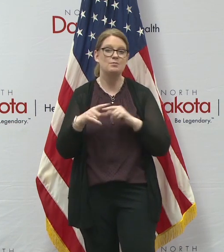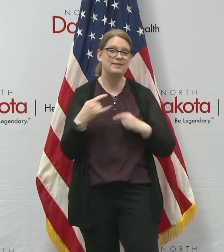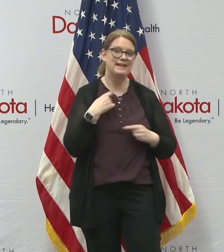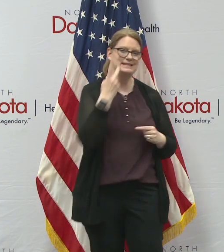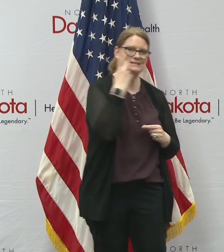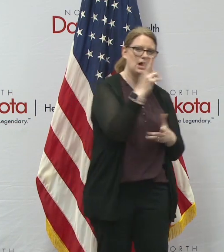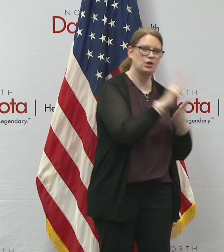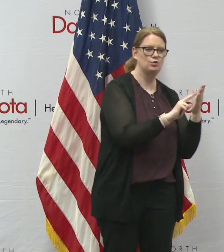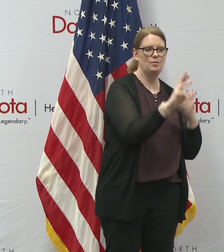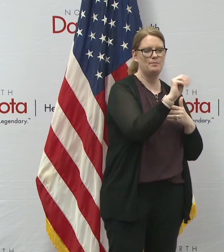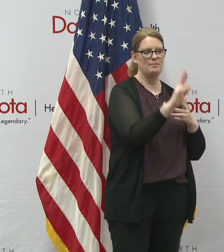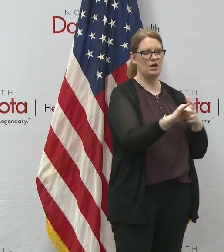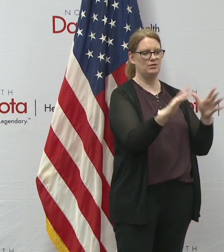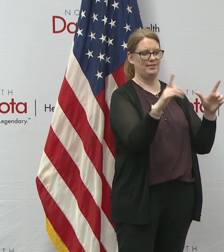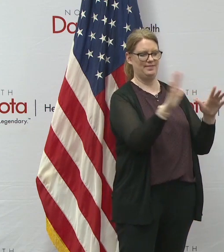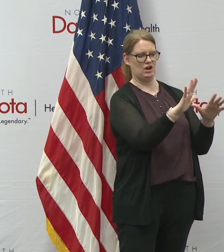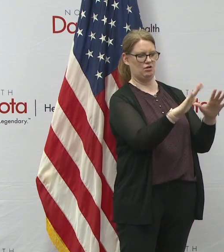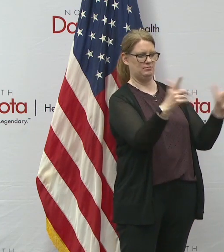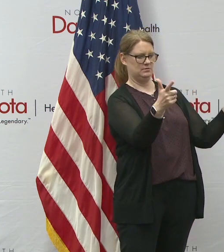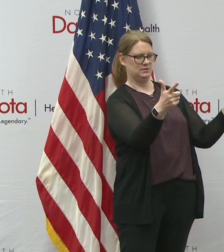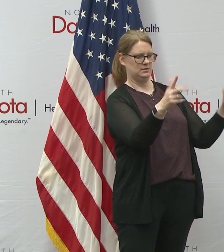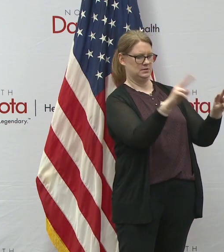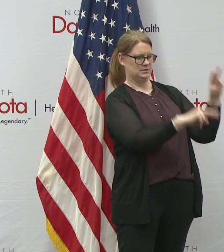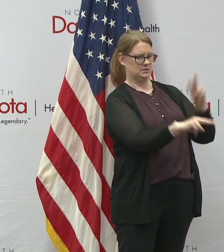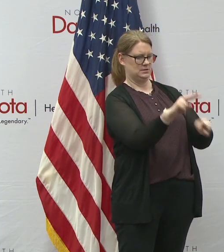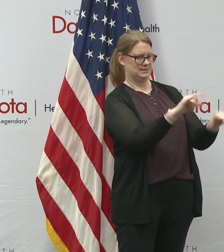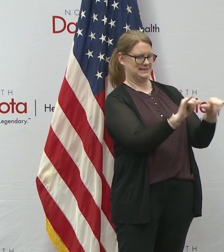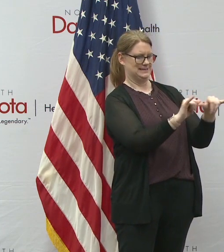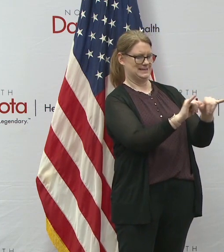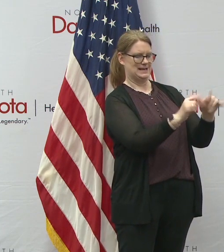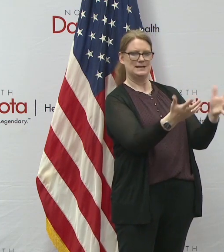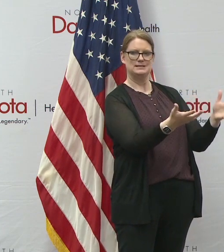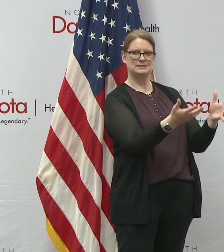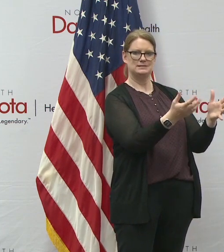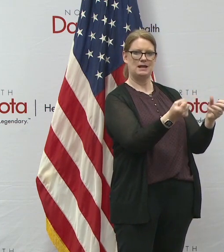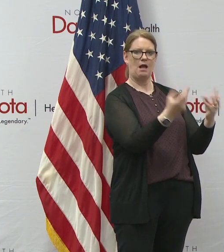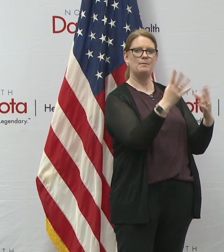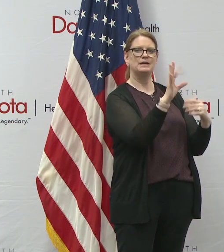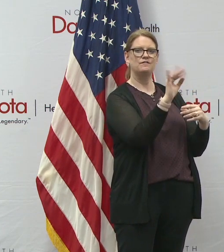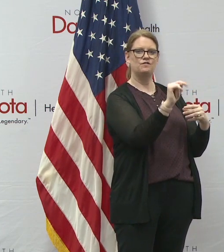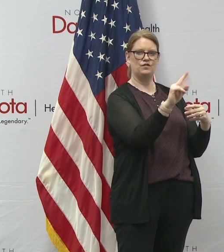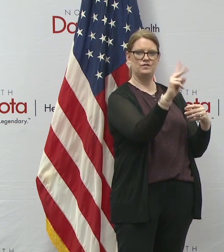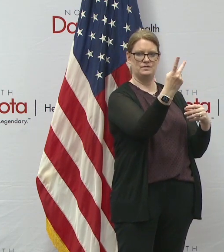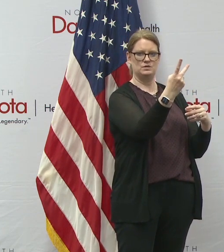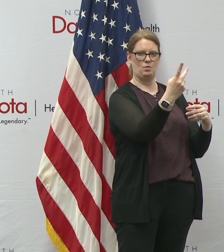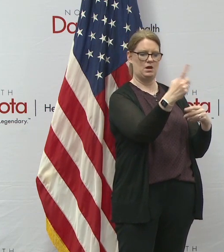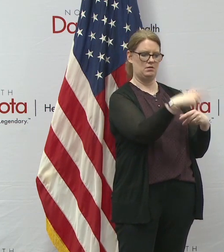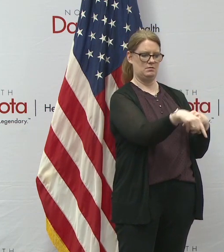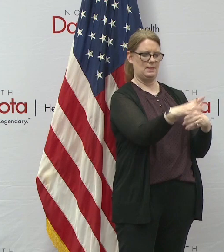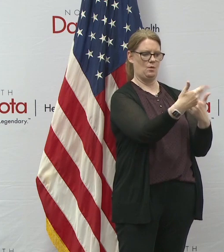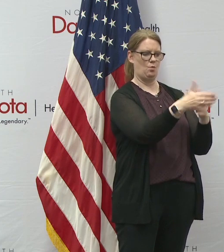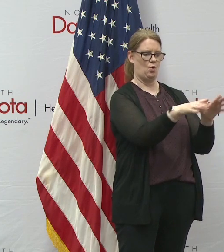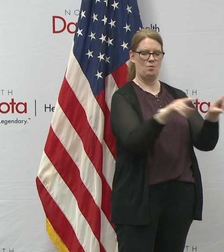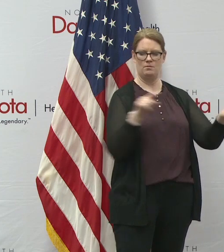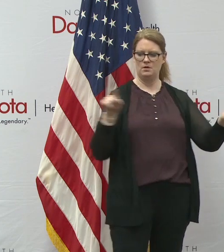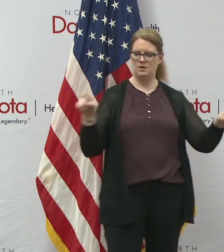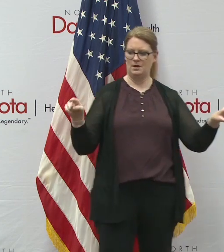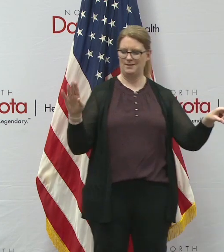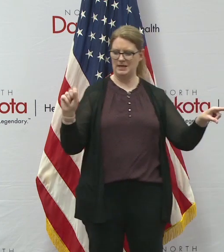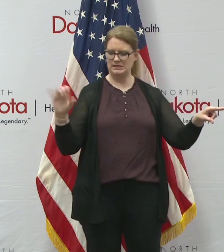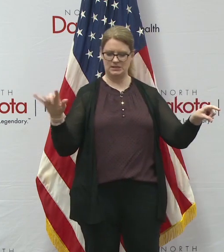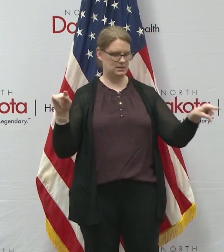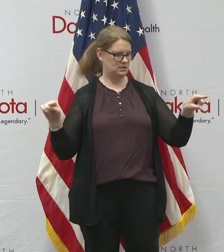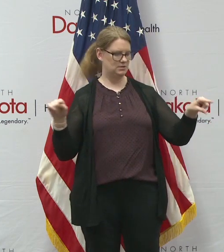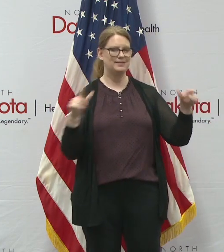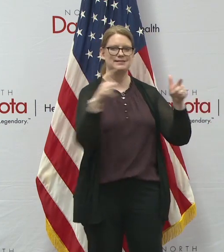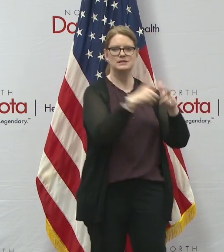so so that was part of that decision, I guess, was just the amount of square footage in the room, because when they're doing the scouting for those